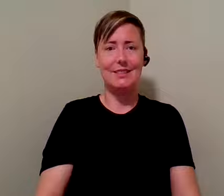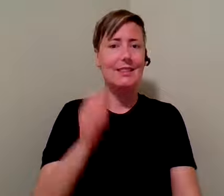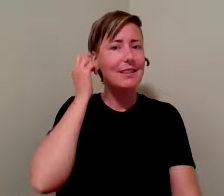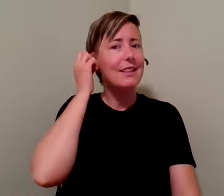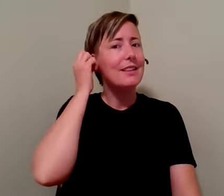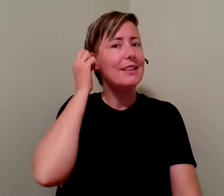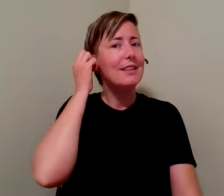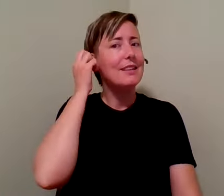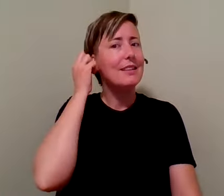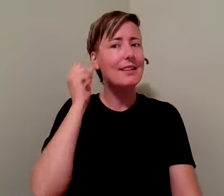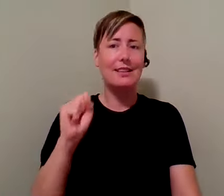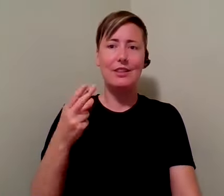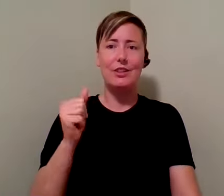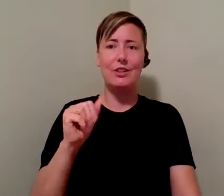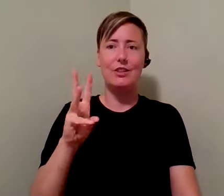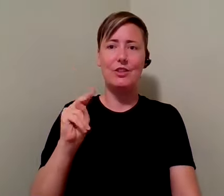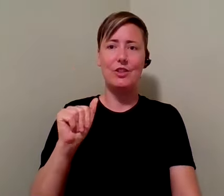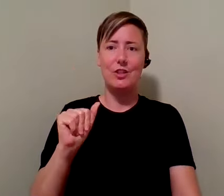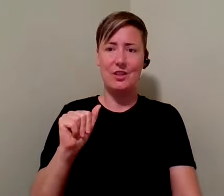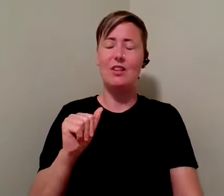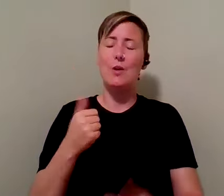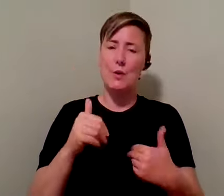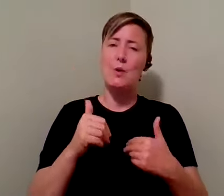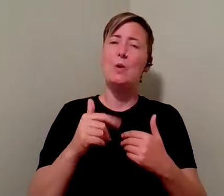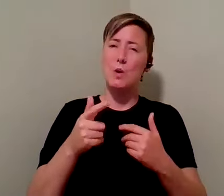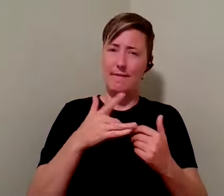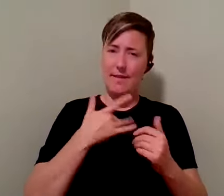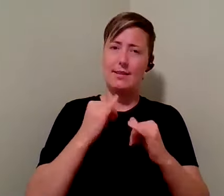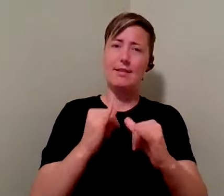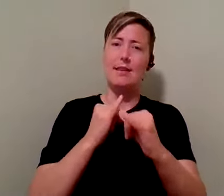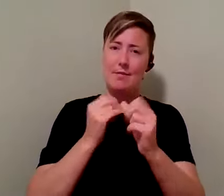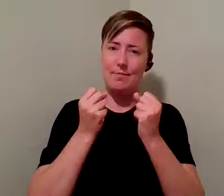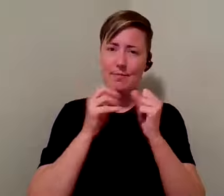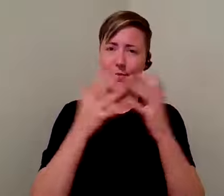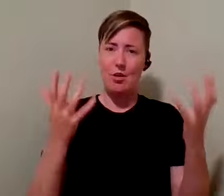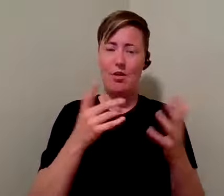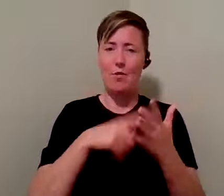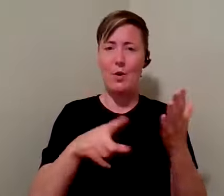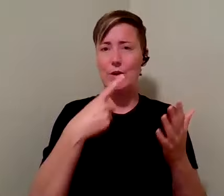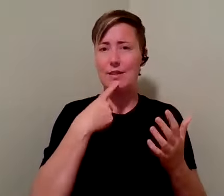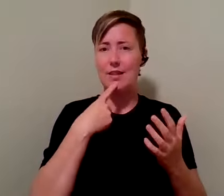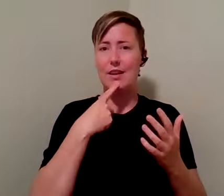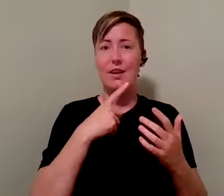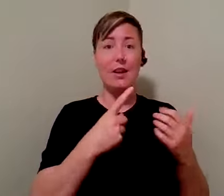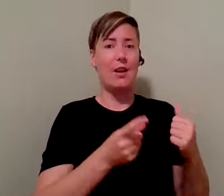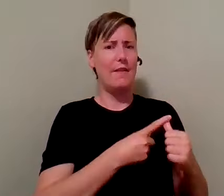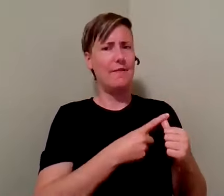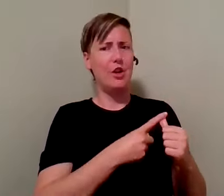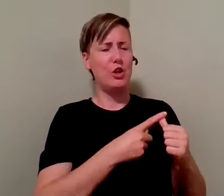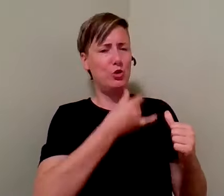I was able to identify with a lot of what you talked about. That first drink or the alcohol just made everything so much better. The